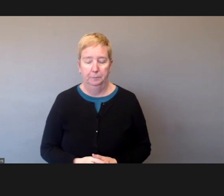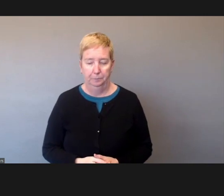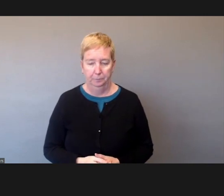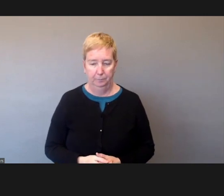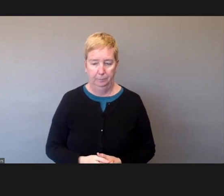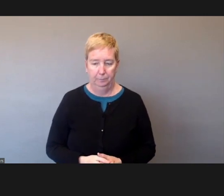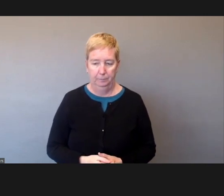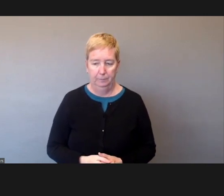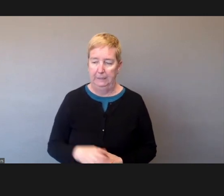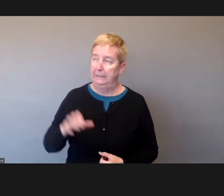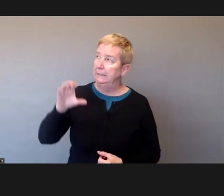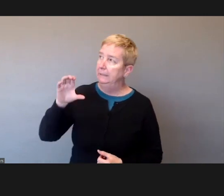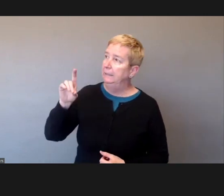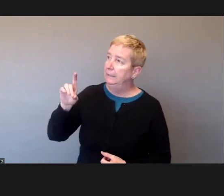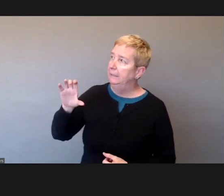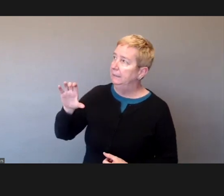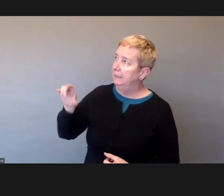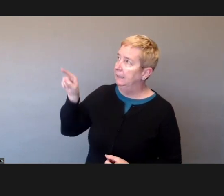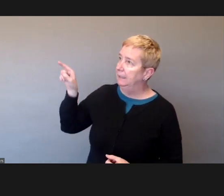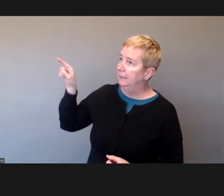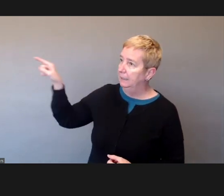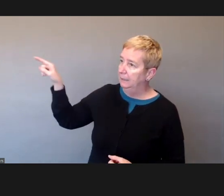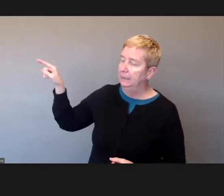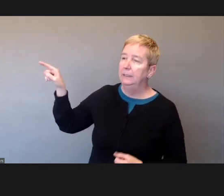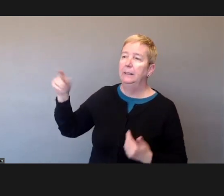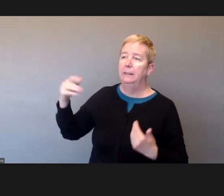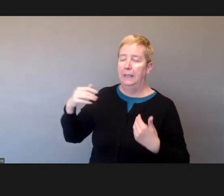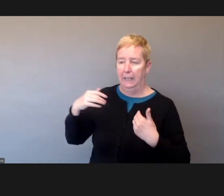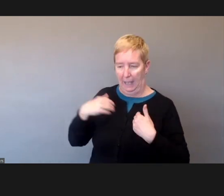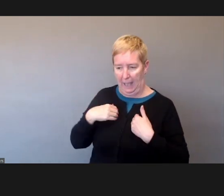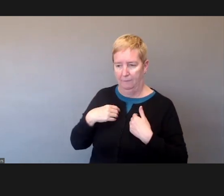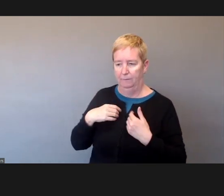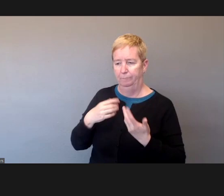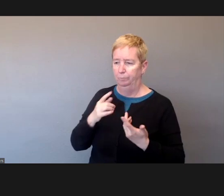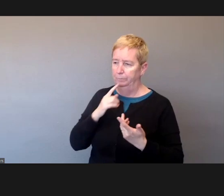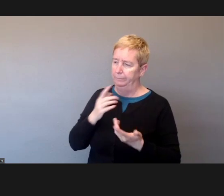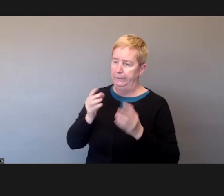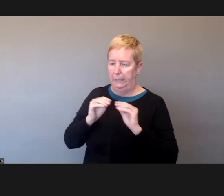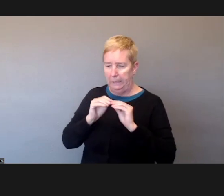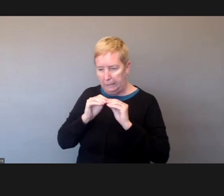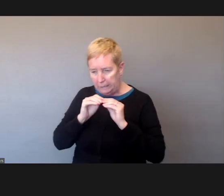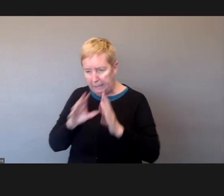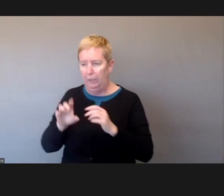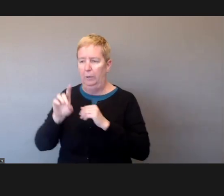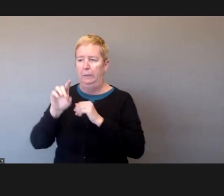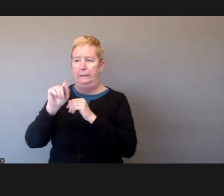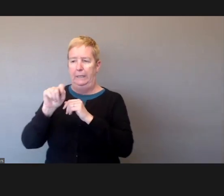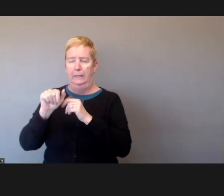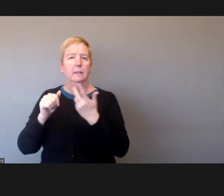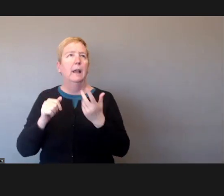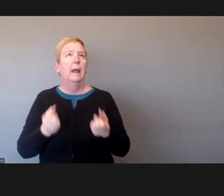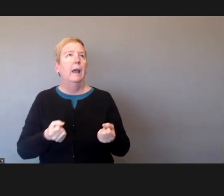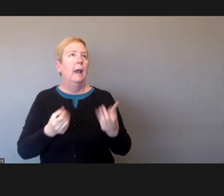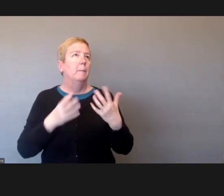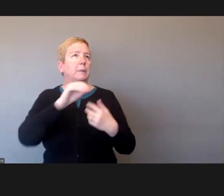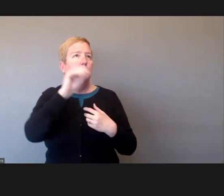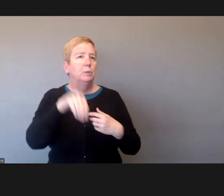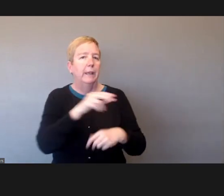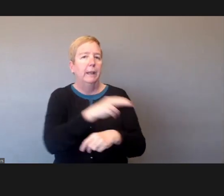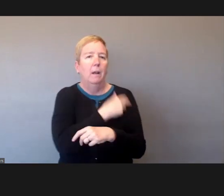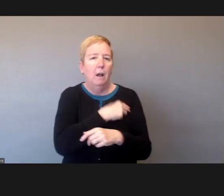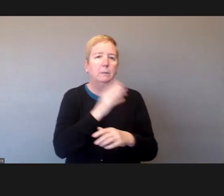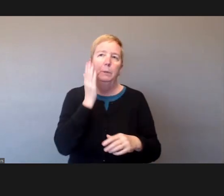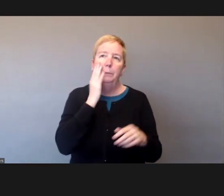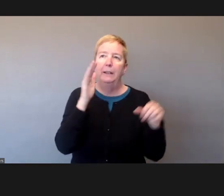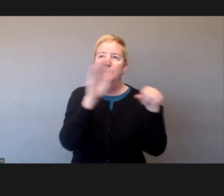the CDC takes some objective data about percent of hospital beds full and number of admissions, which